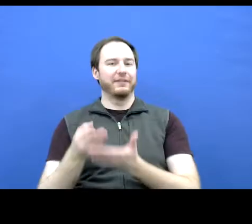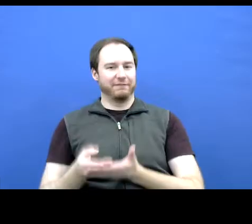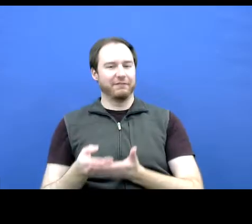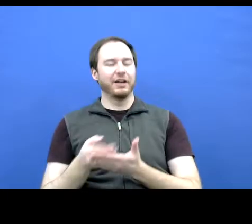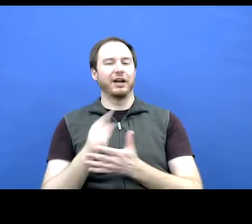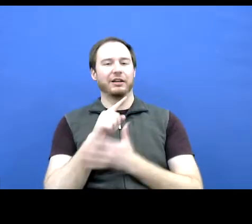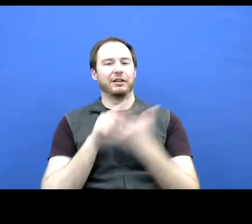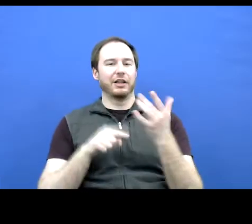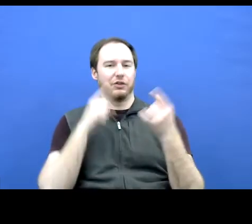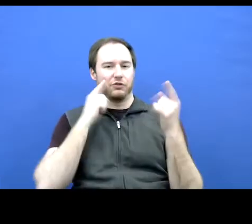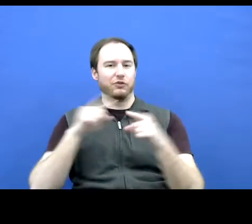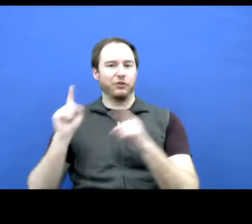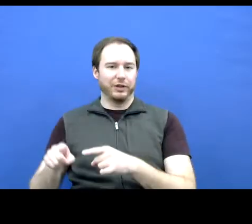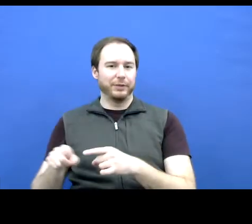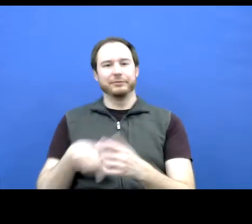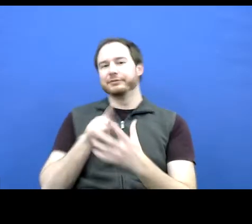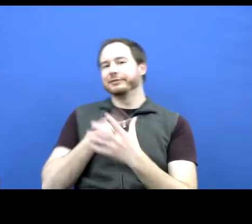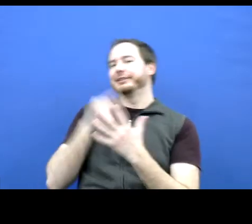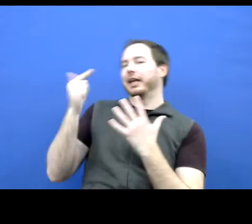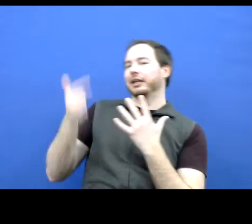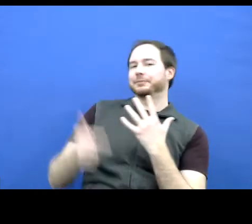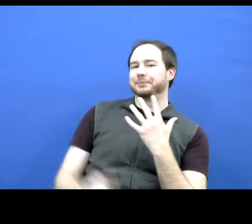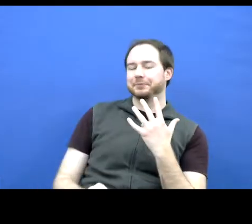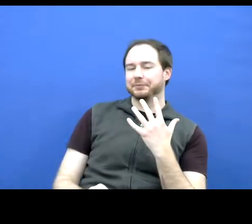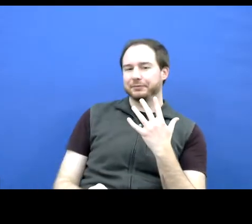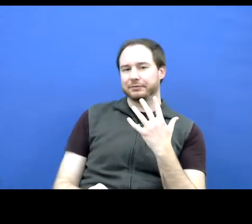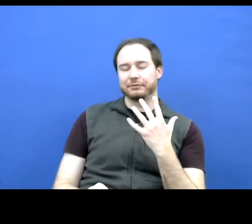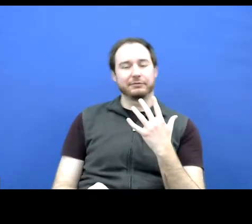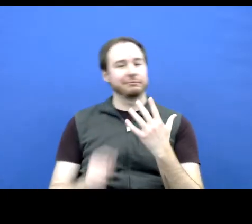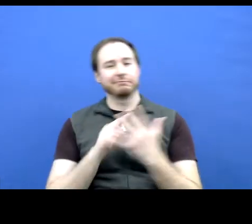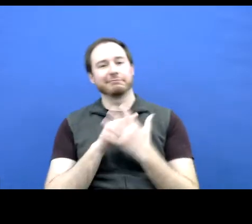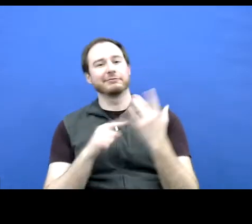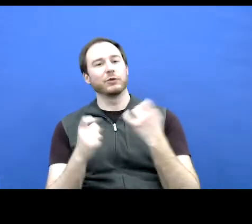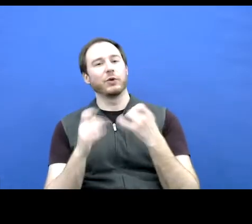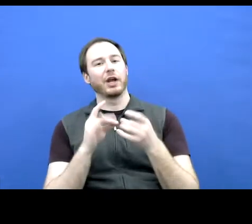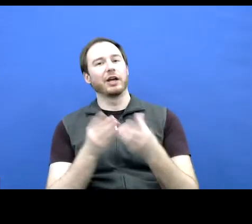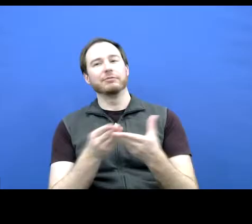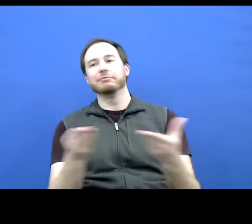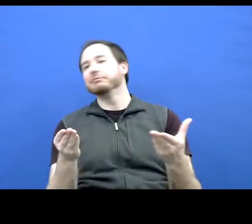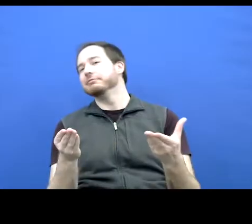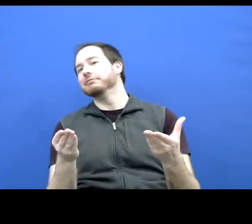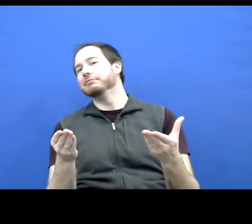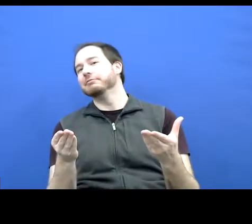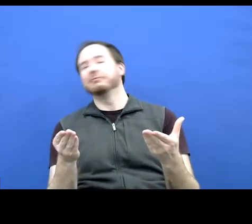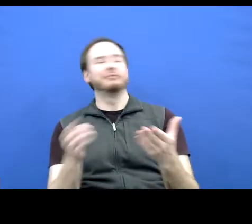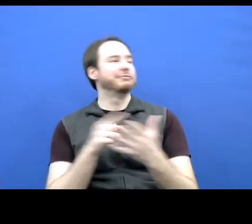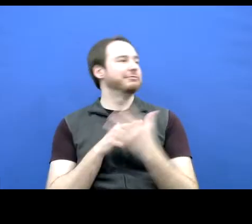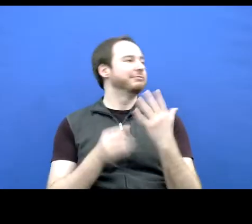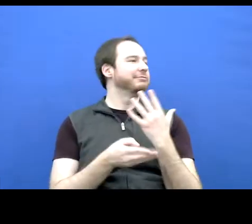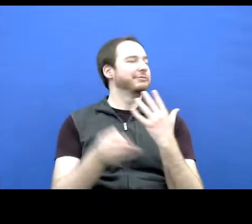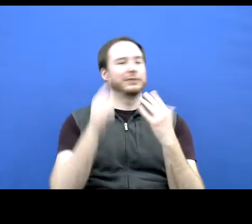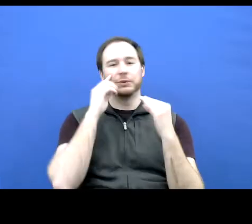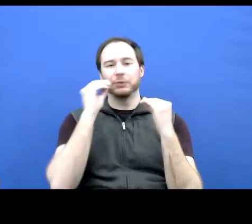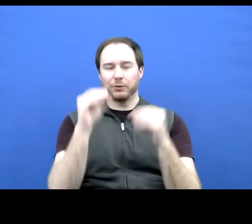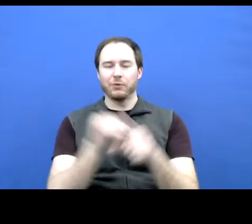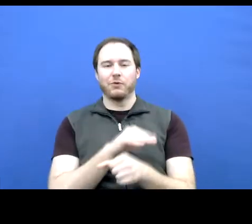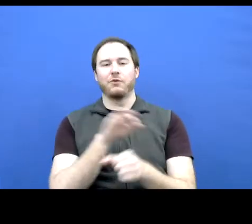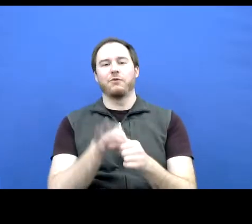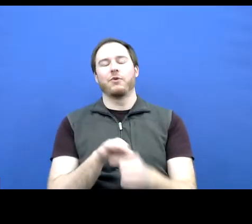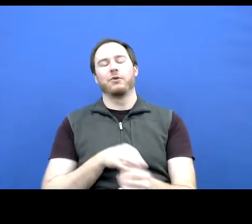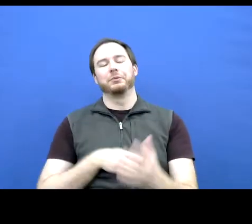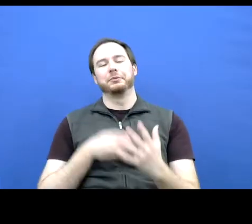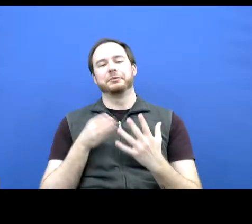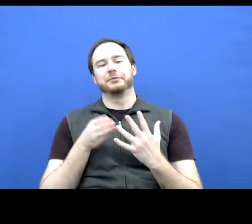the following agreements. A second. Any questions or comments? Nope. Hearing and seeing none, please call the